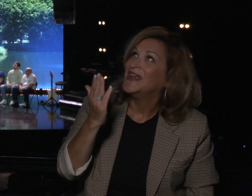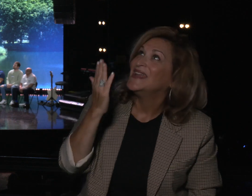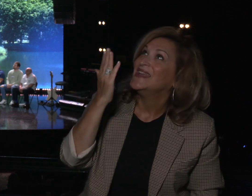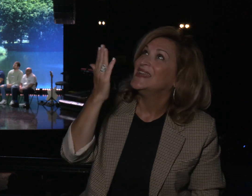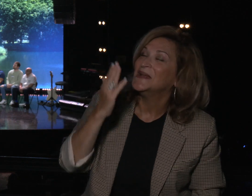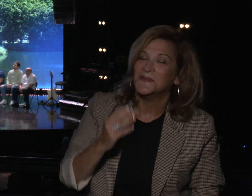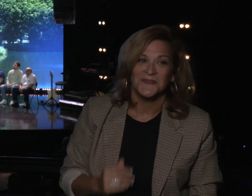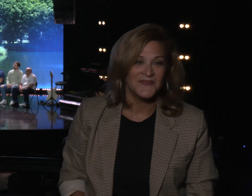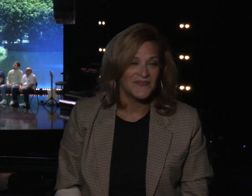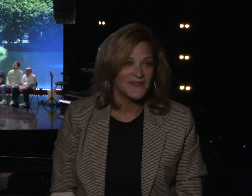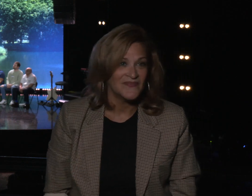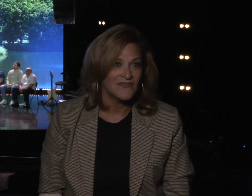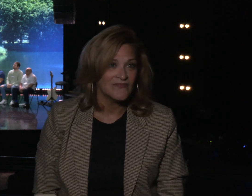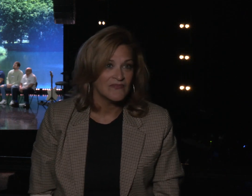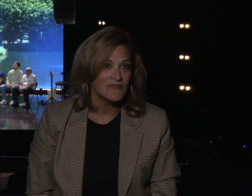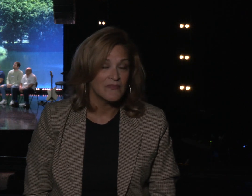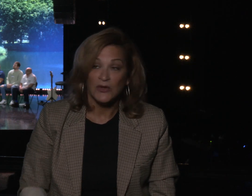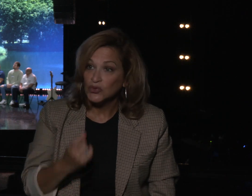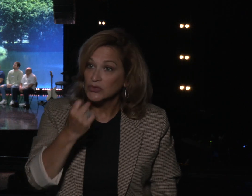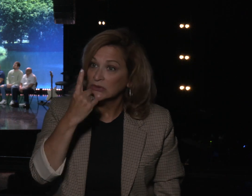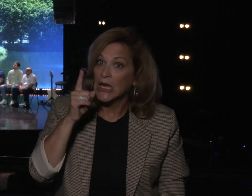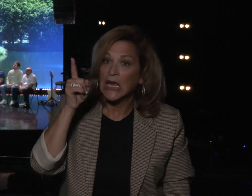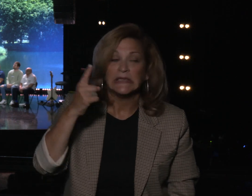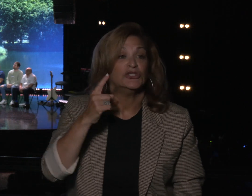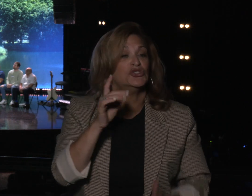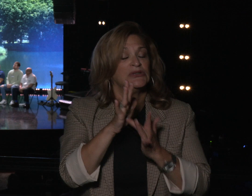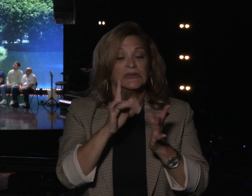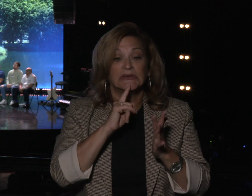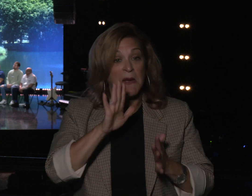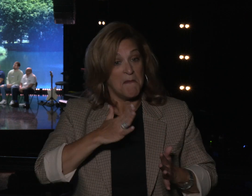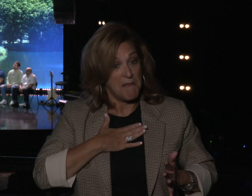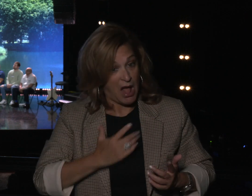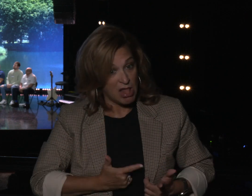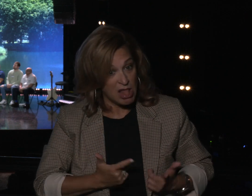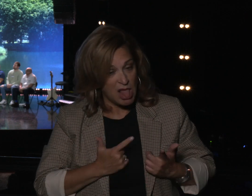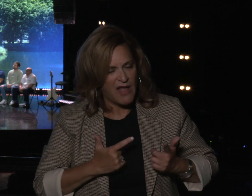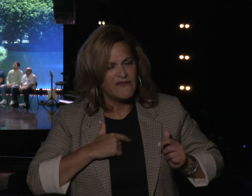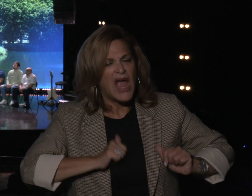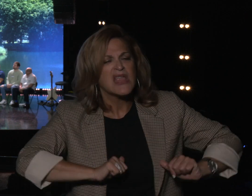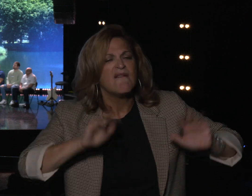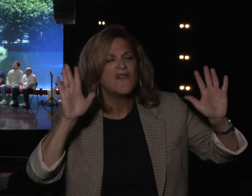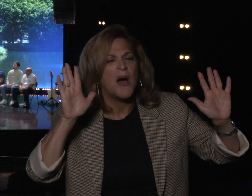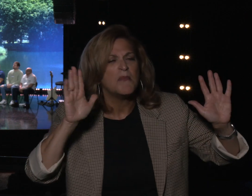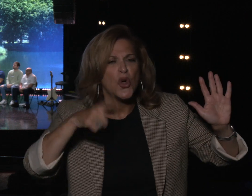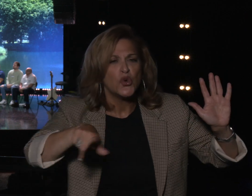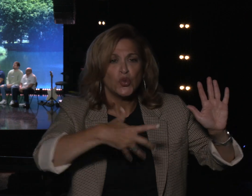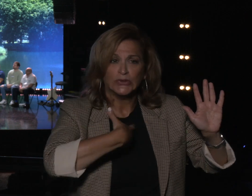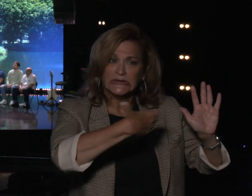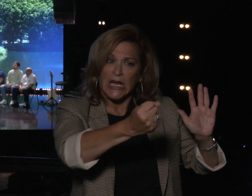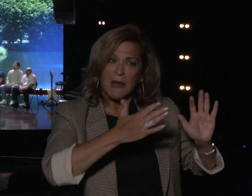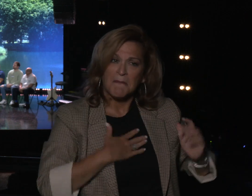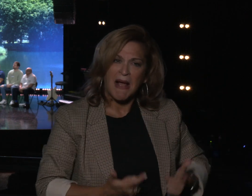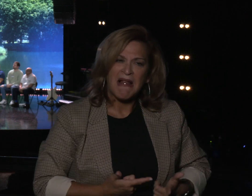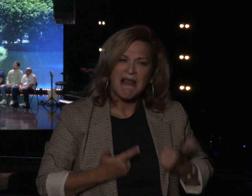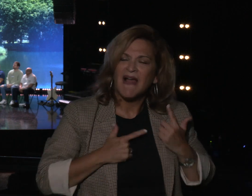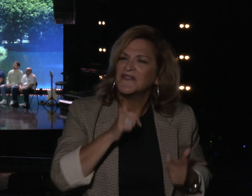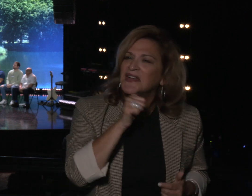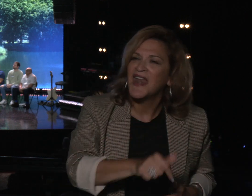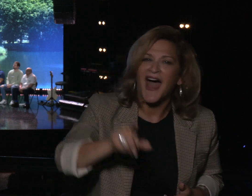my life down, no one takes it from me. Serving isn't always the most fun or popular thing to do, but it is one of